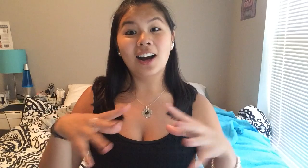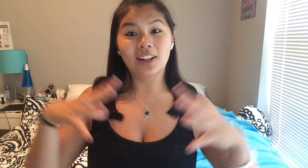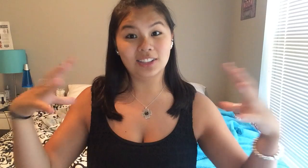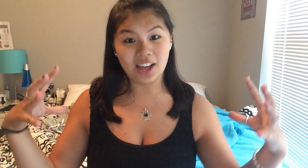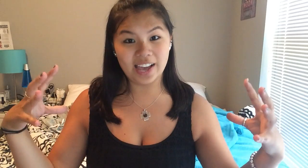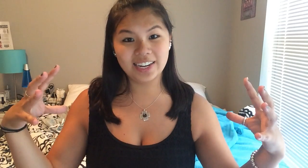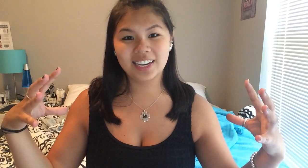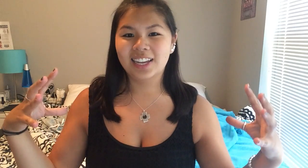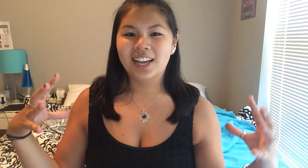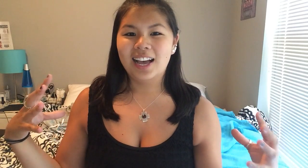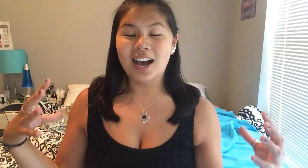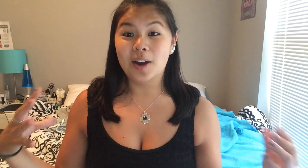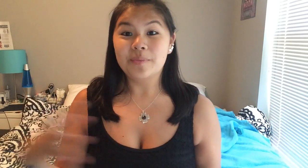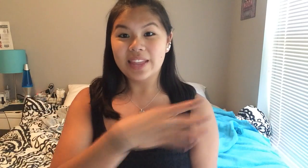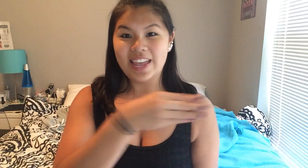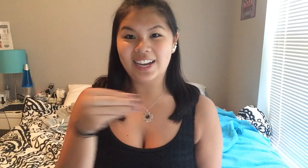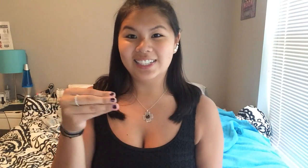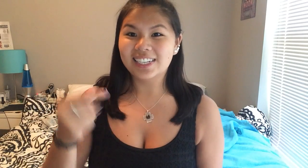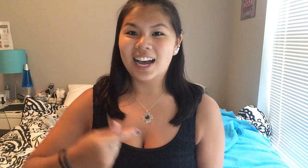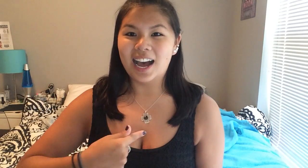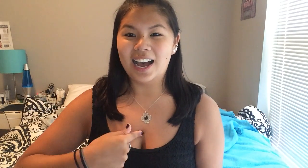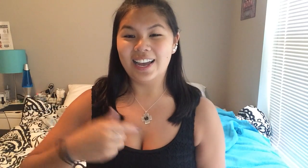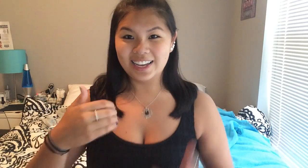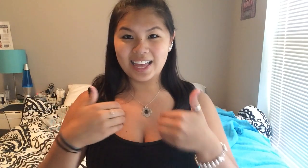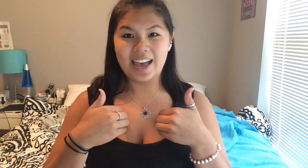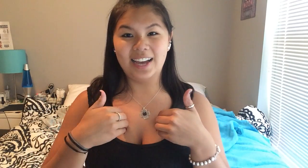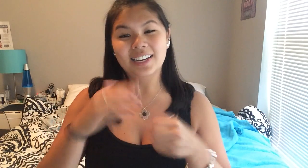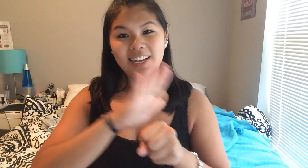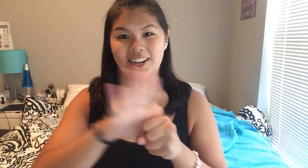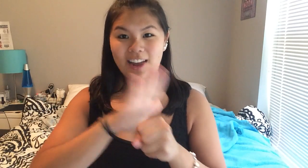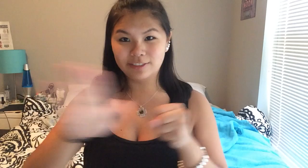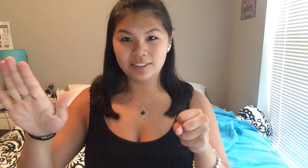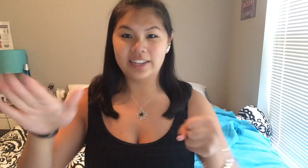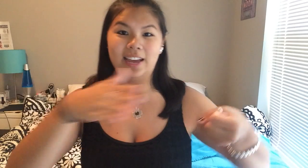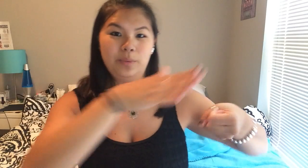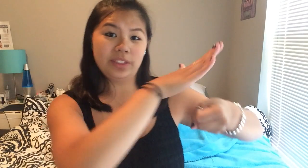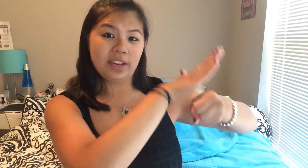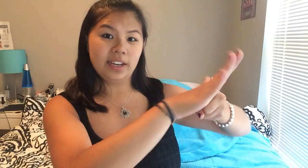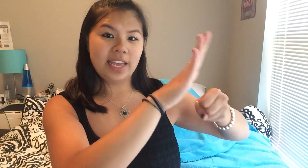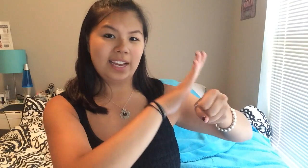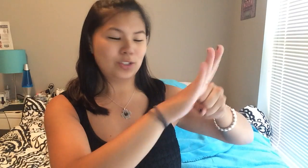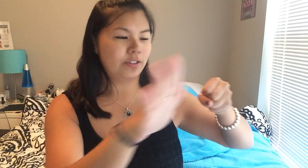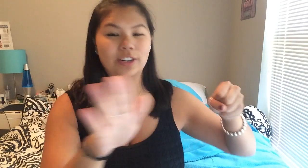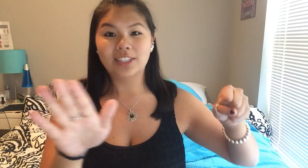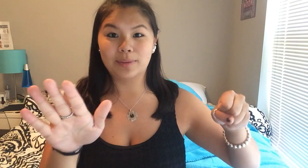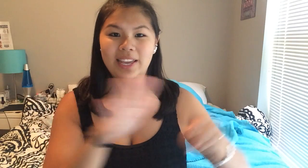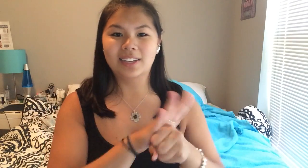a lot. And I had enough, again with the hand over your non-dominant hand, kind of